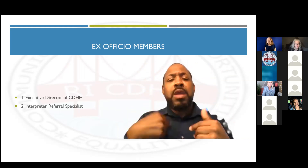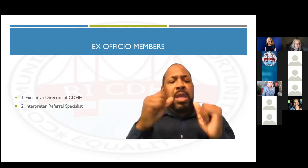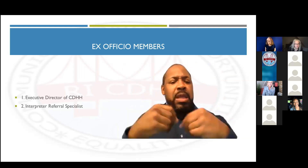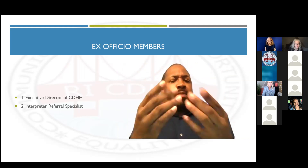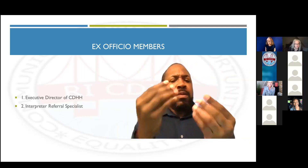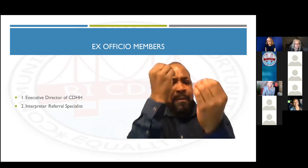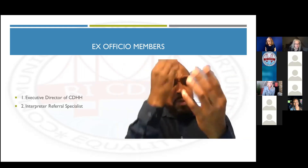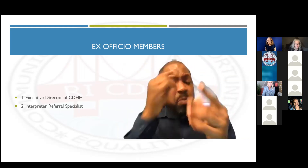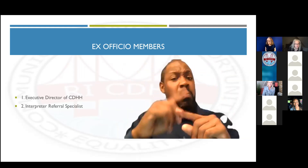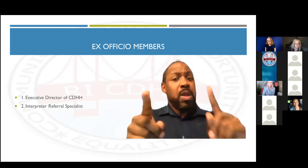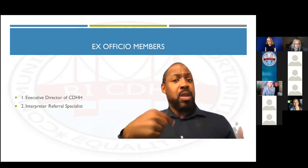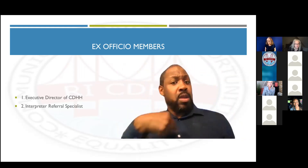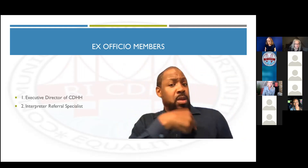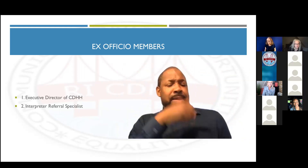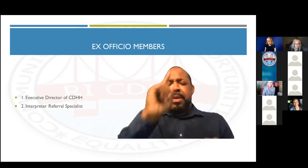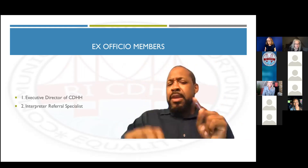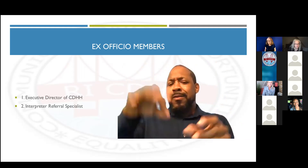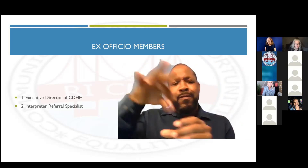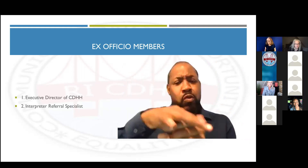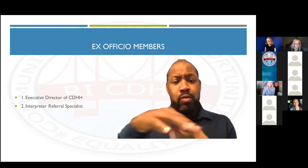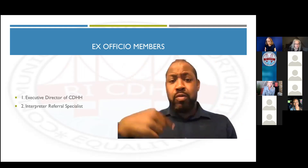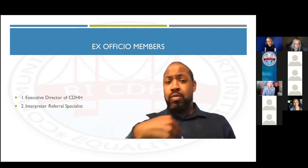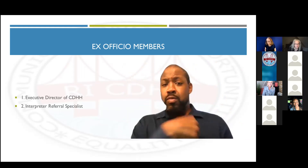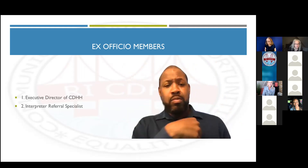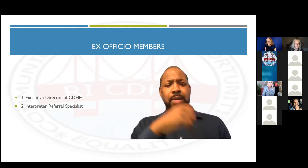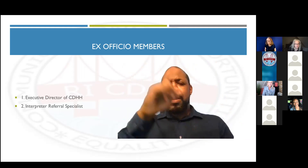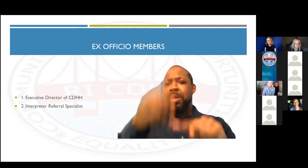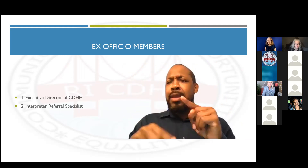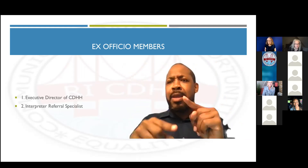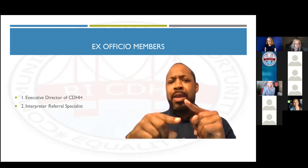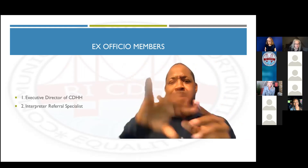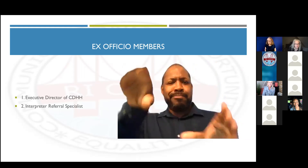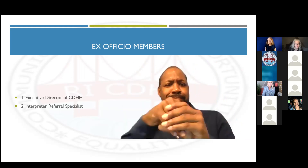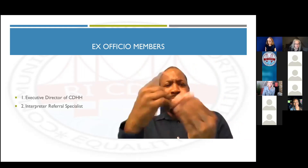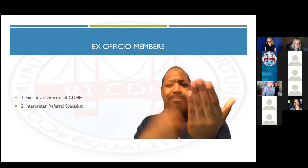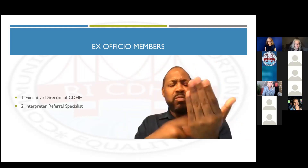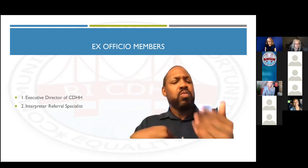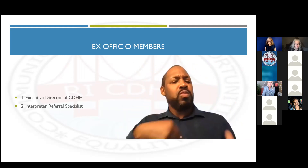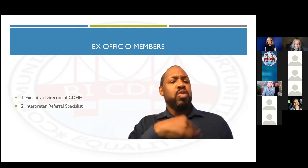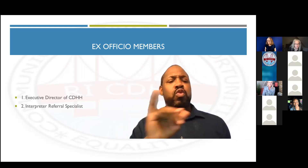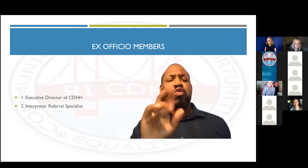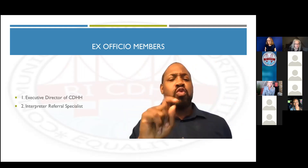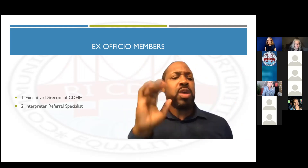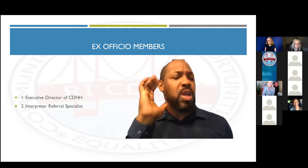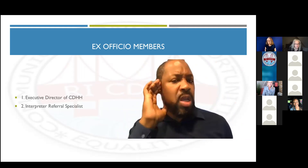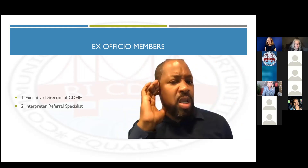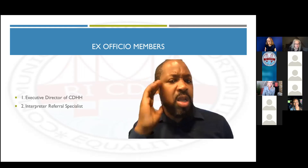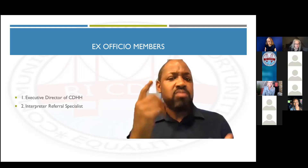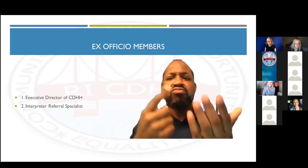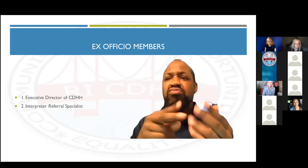any type of information that we have, we'll be happy to share that information. But again, we can't vote. We can't be involved in the discussion. All